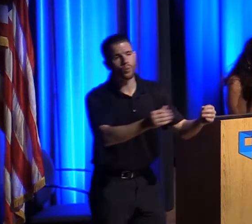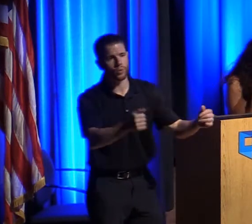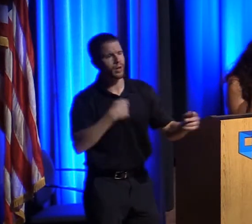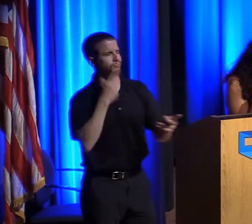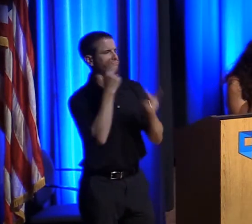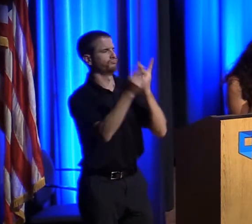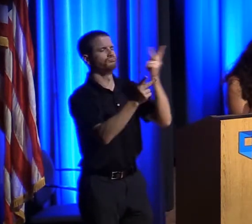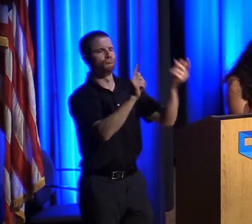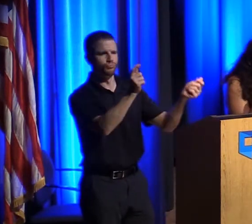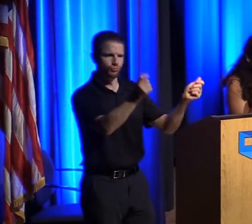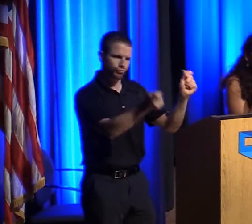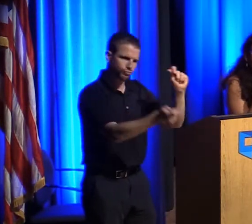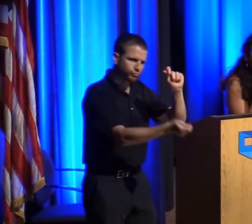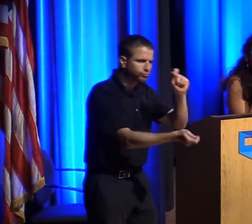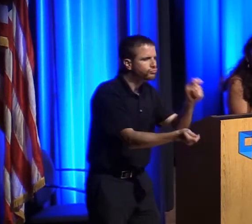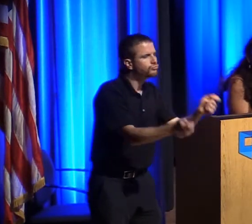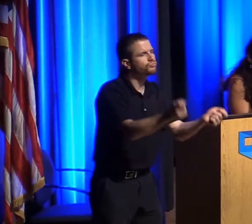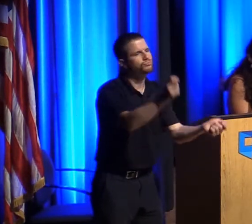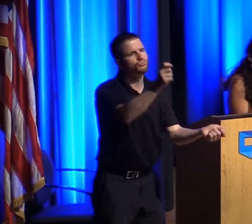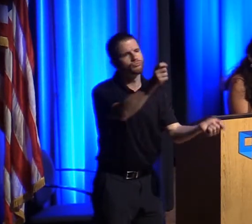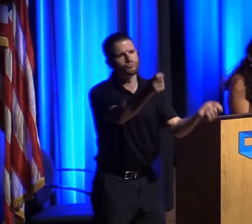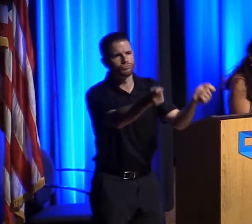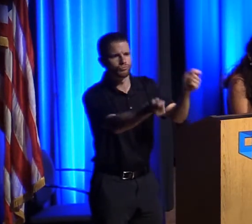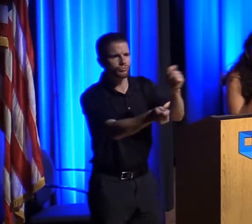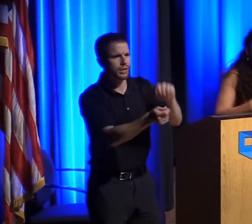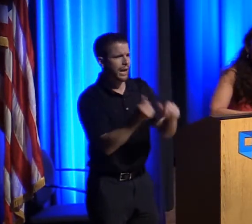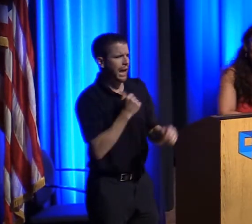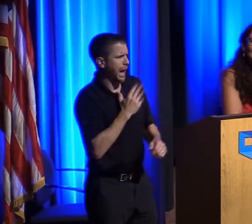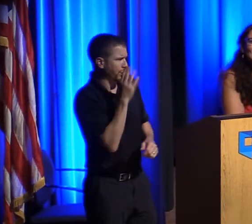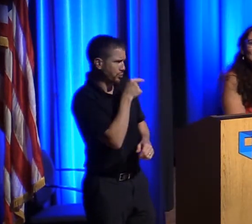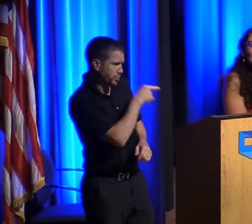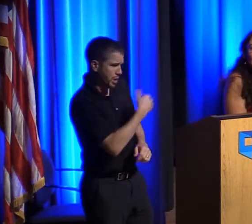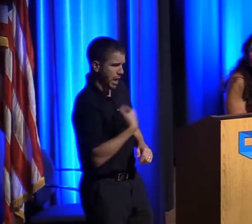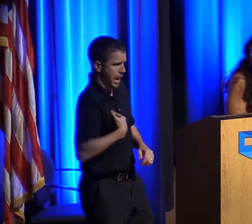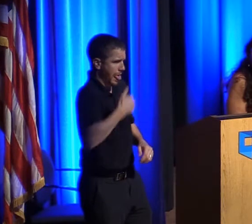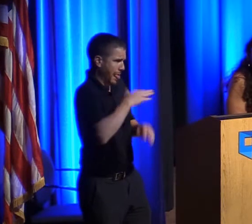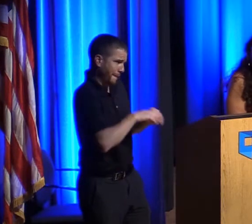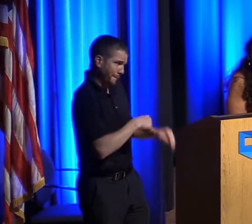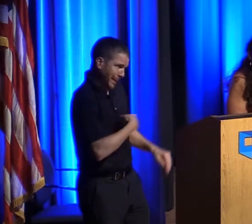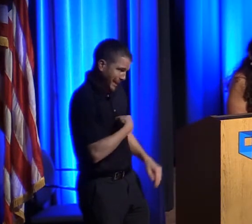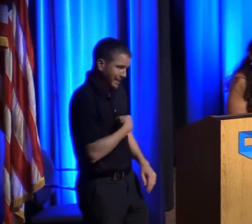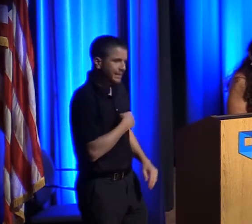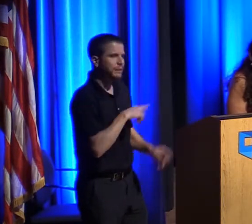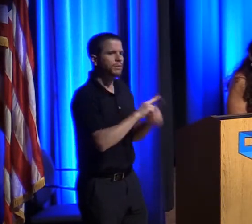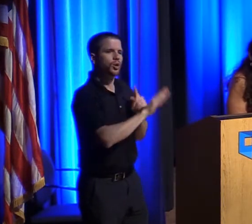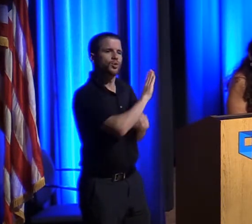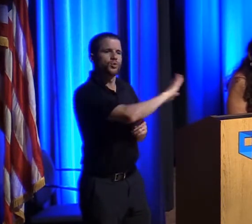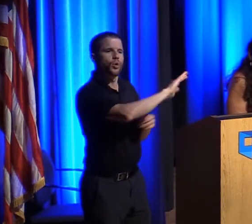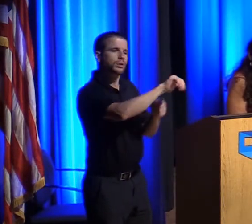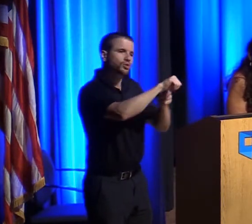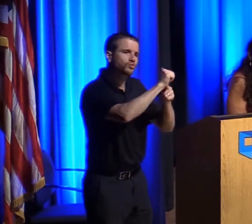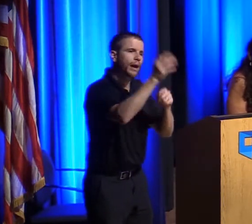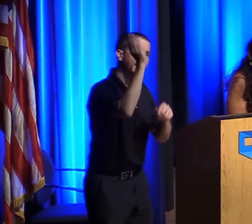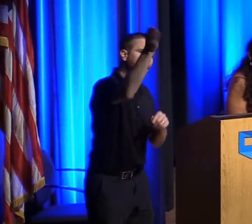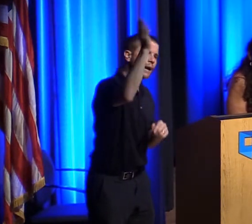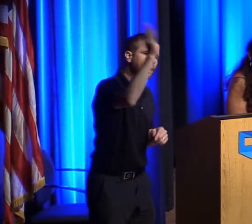assuming you're somewhat younger, in the training that you do, in the training that you do, in the groups that you